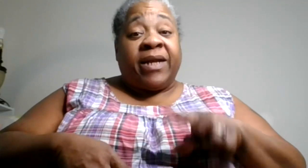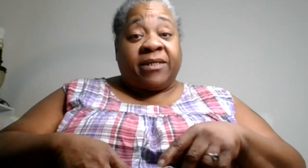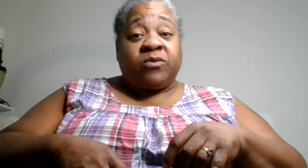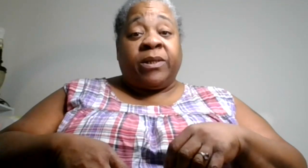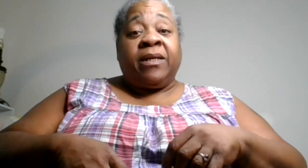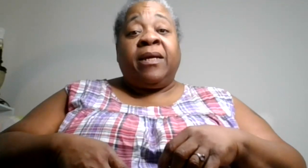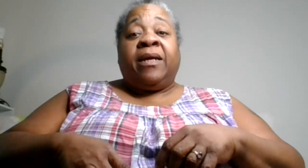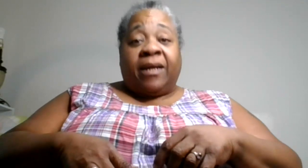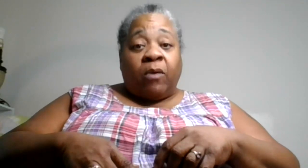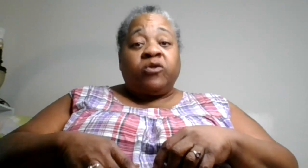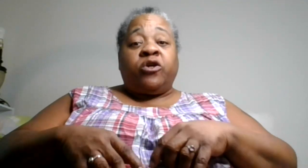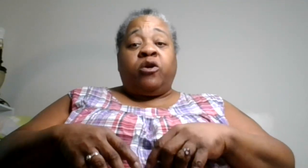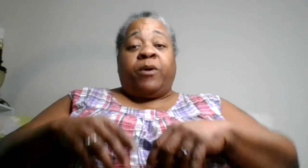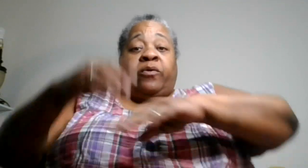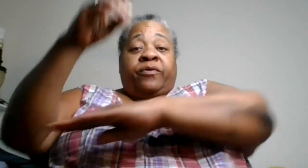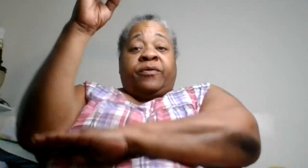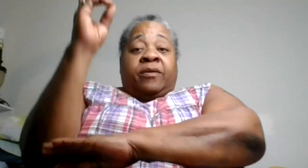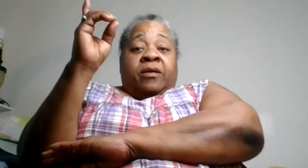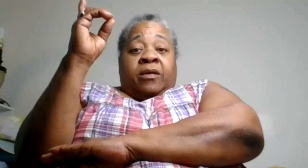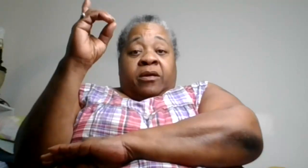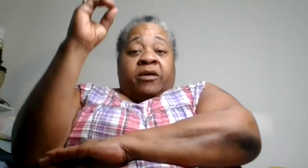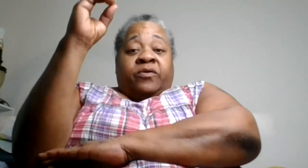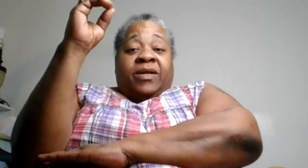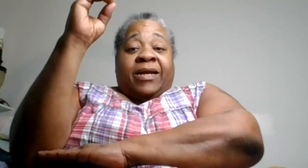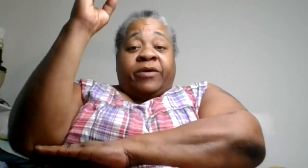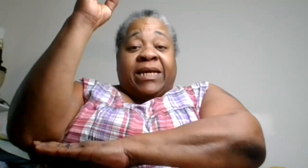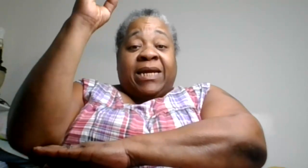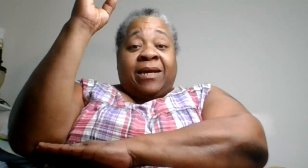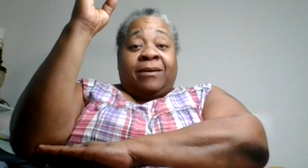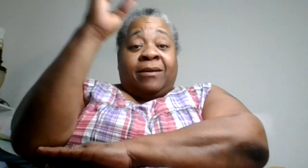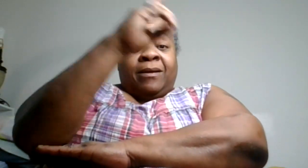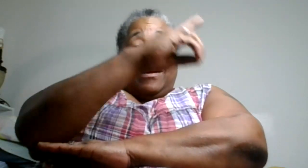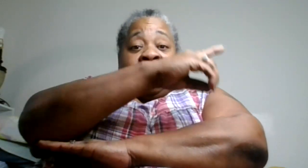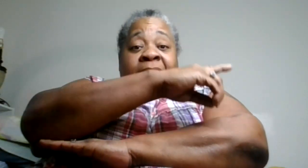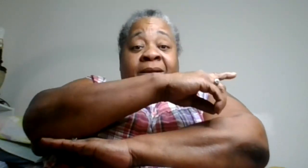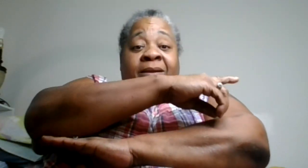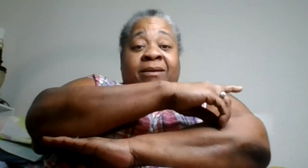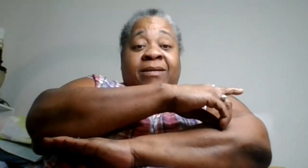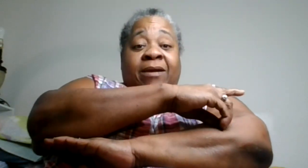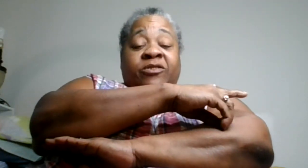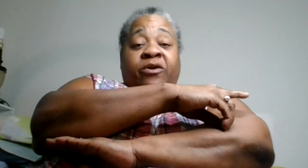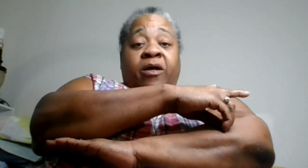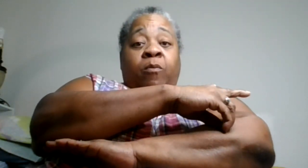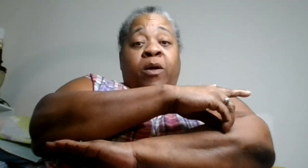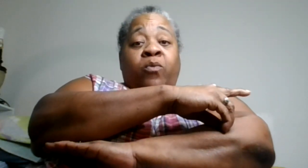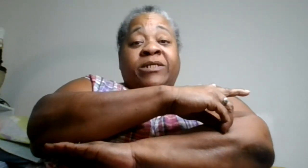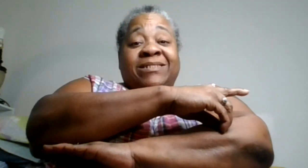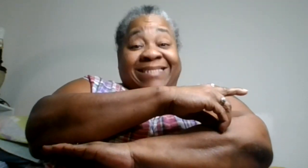next one. And I will show you both. You can do the letter D down to your elbow, which is